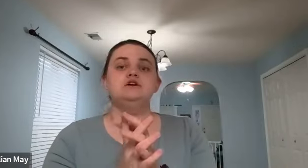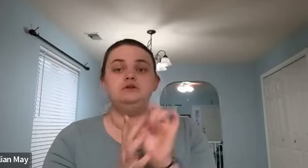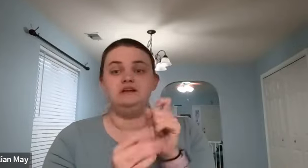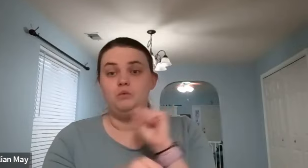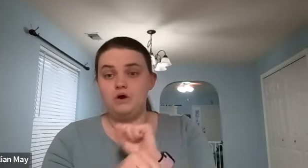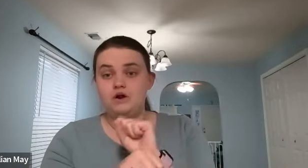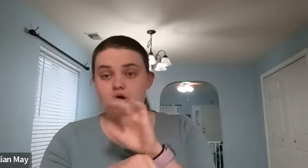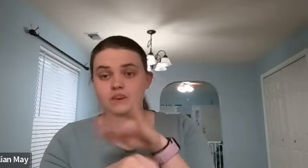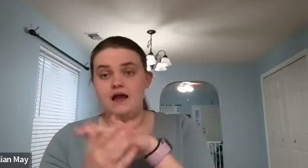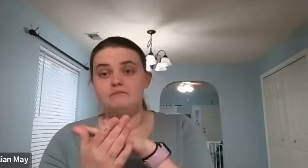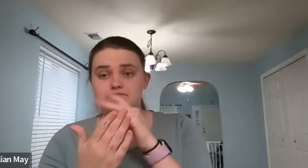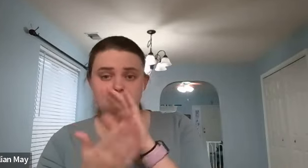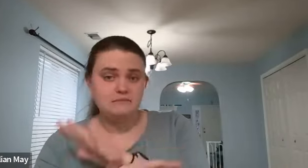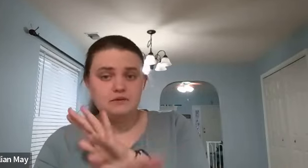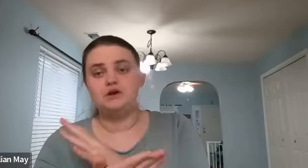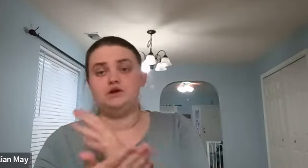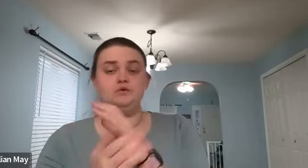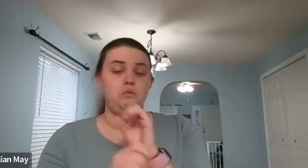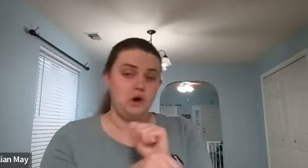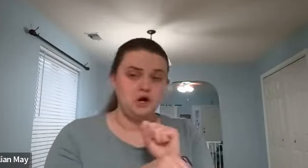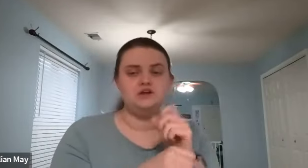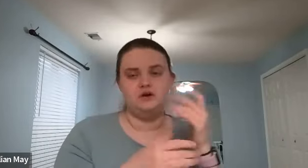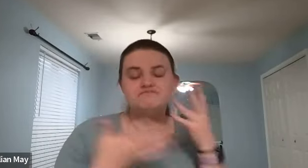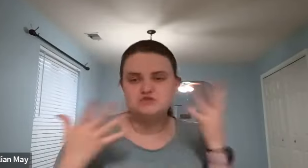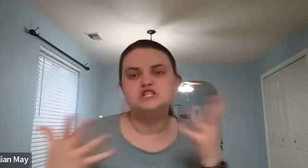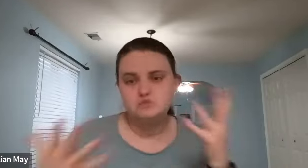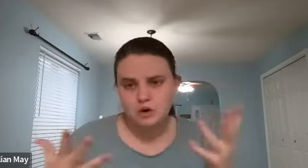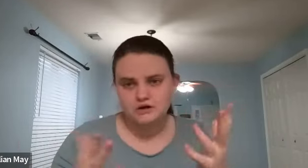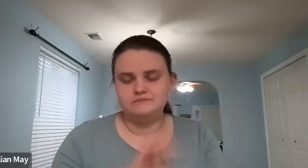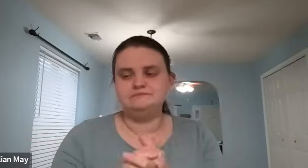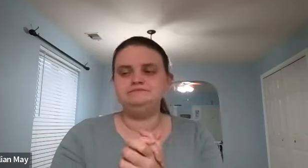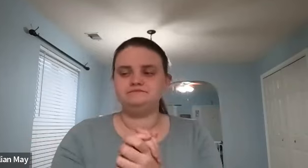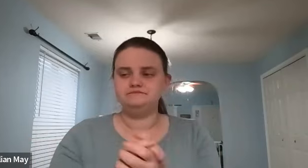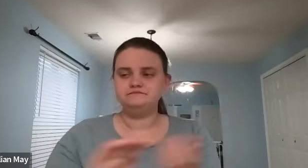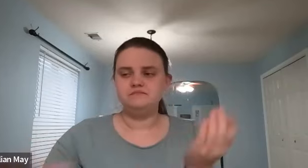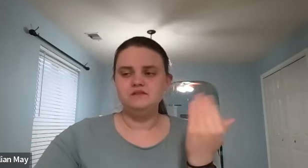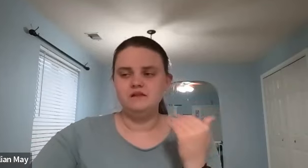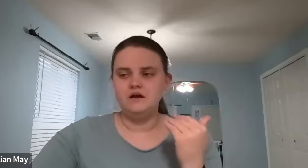need to work on that paper, work, just work.